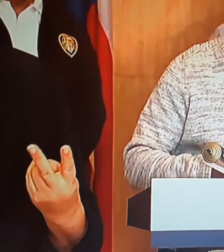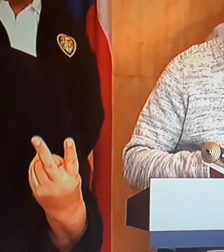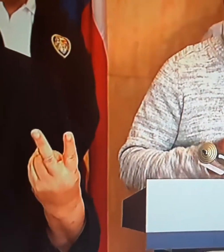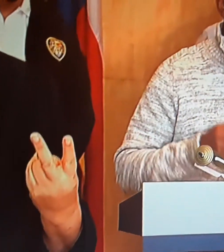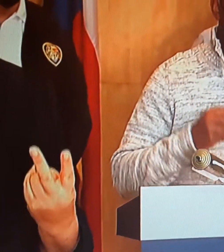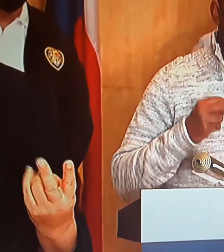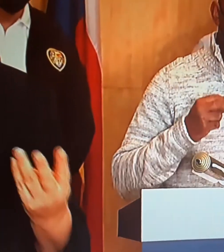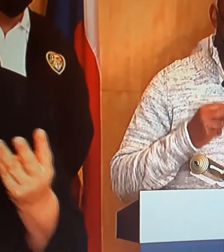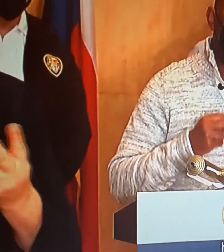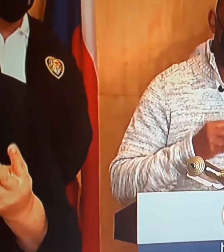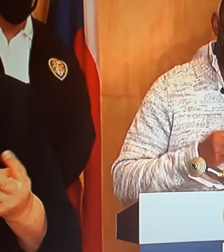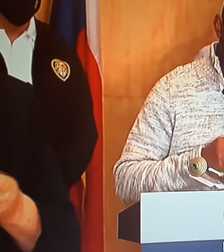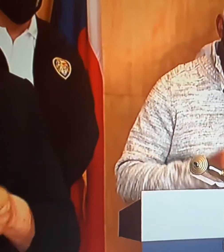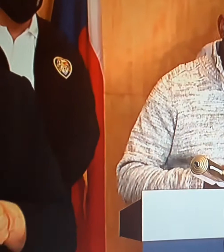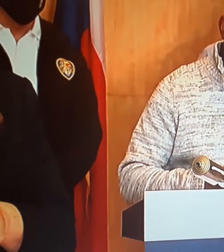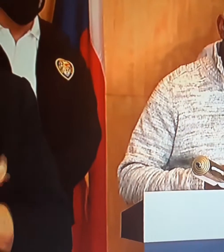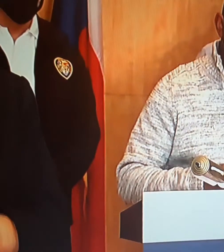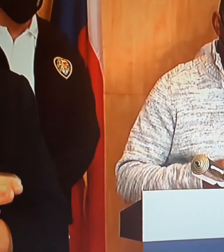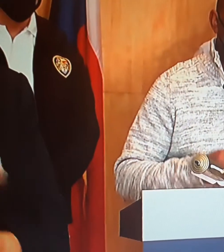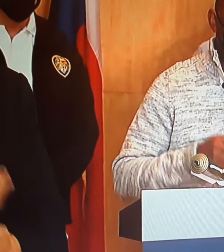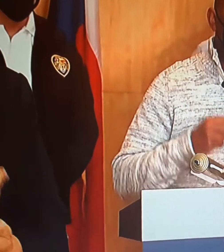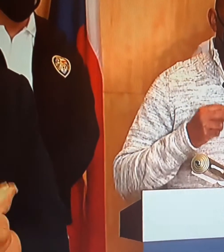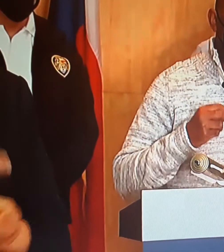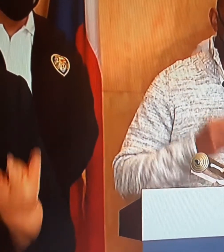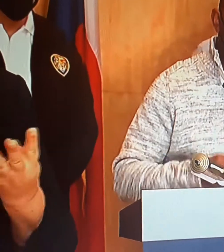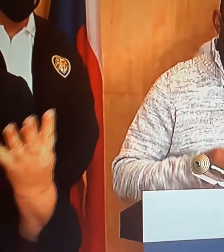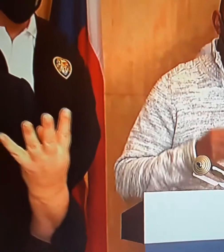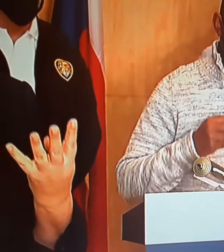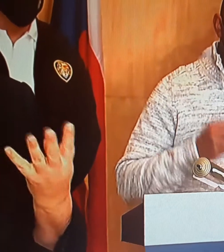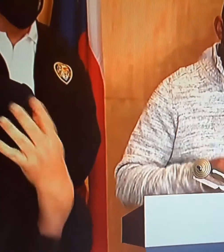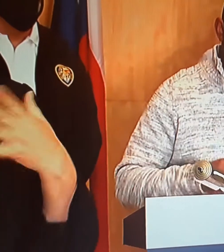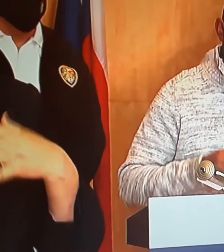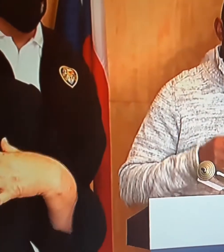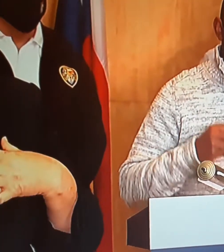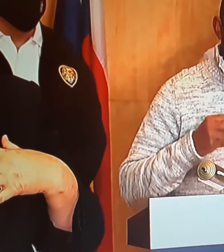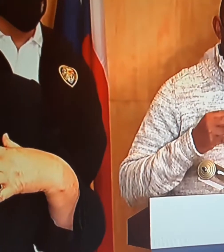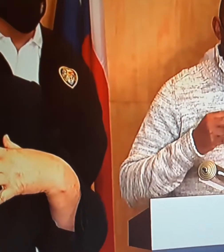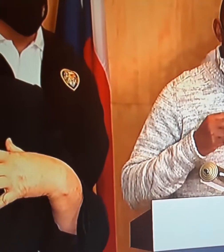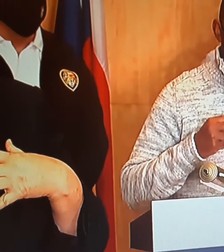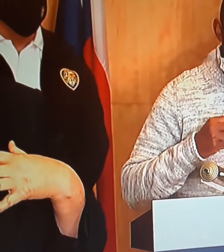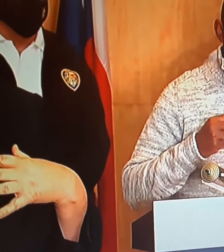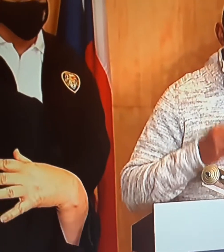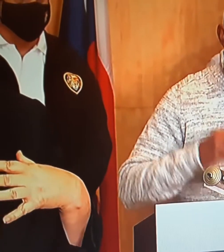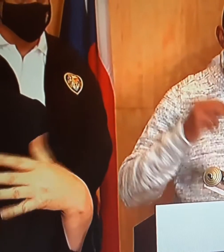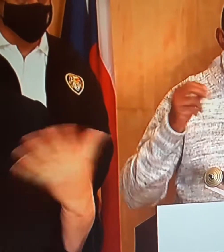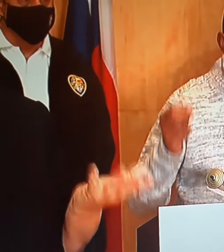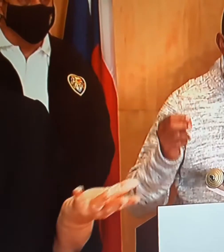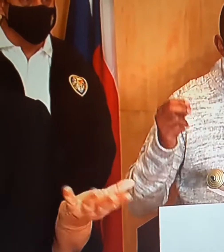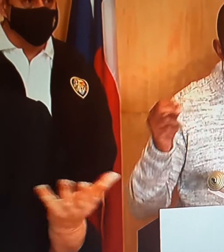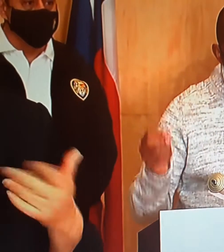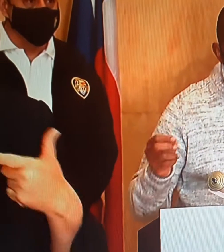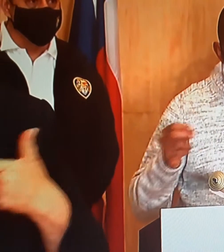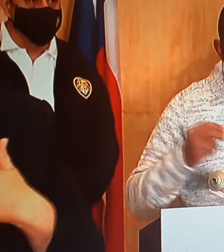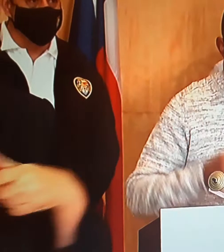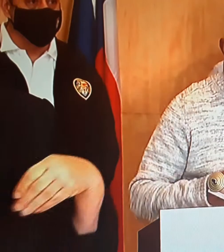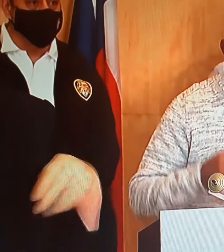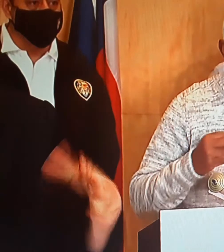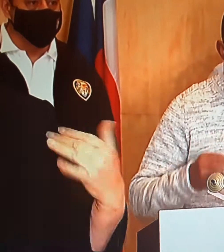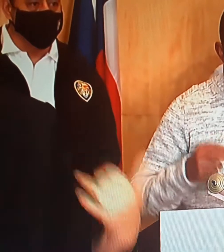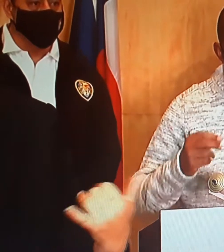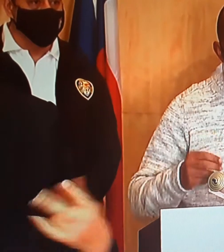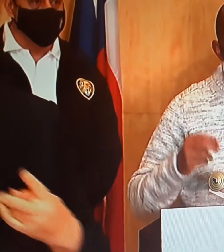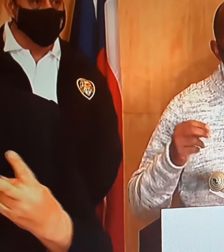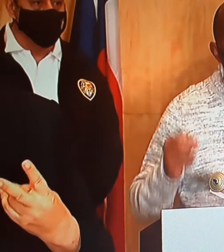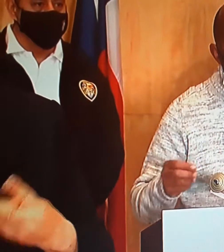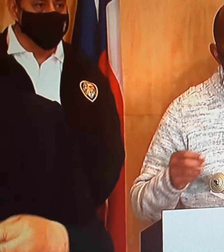low-income communities, people who don't have insurance, and they are wondering and questioning, you know, yes, the power's on there, yes,